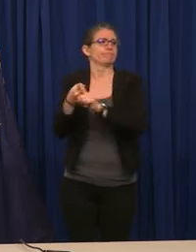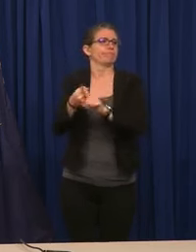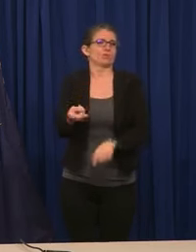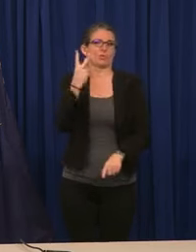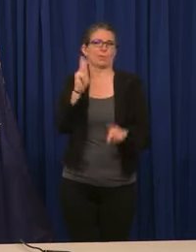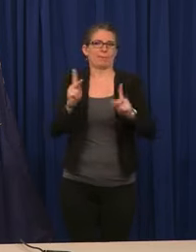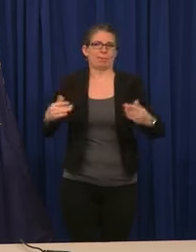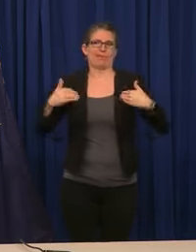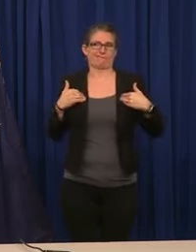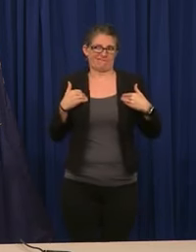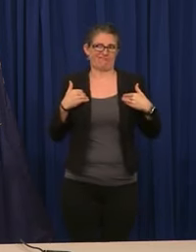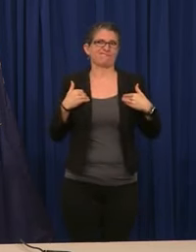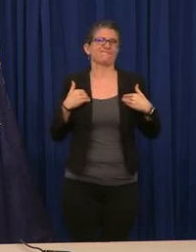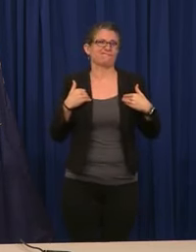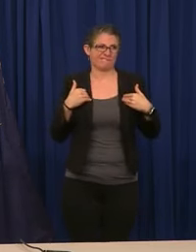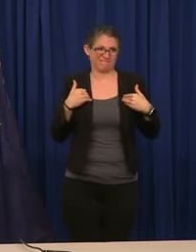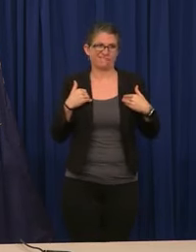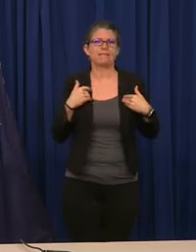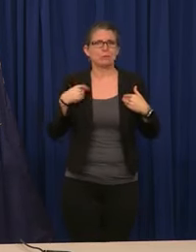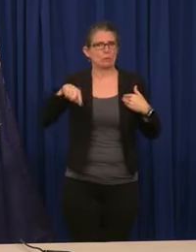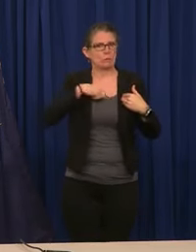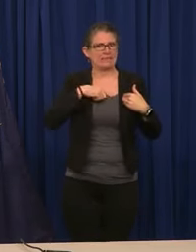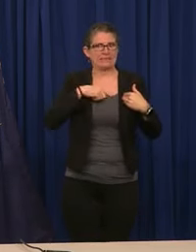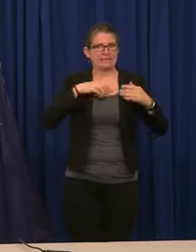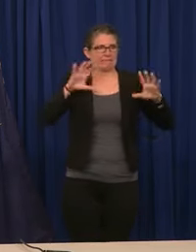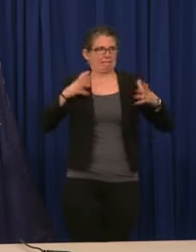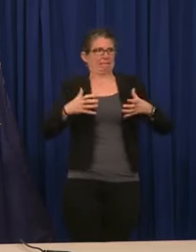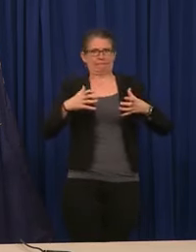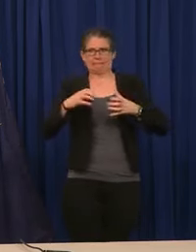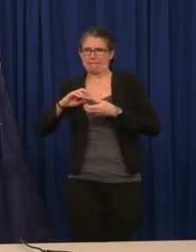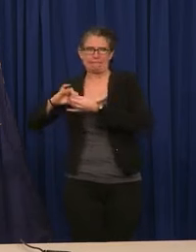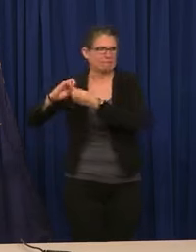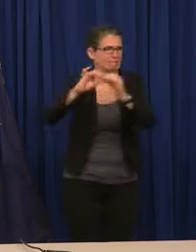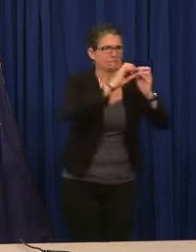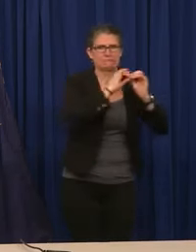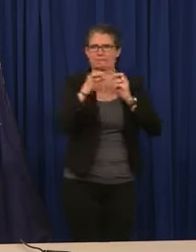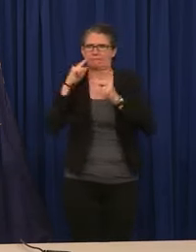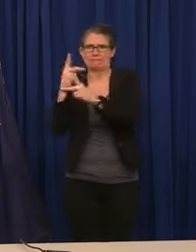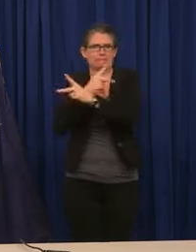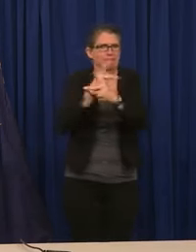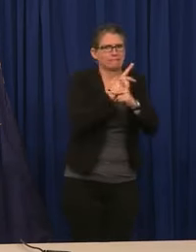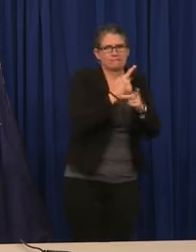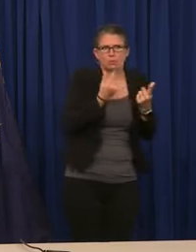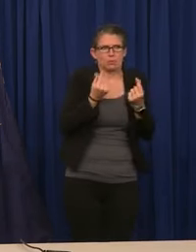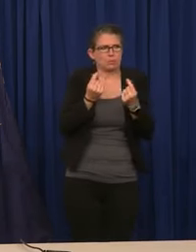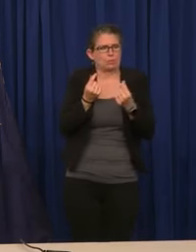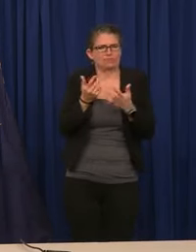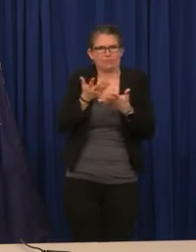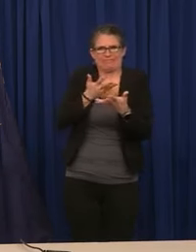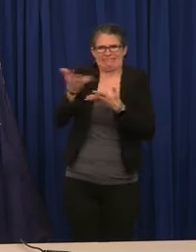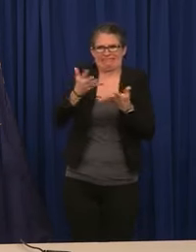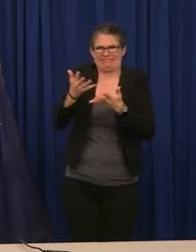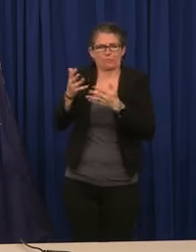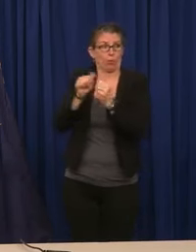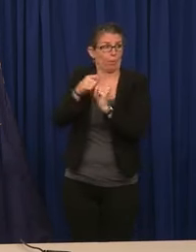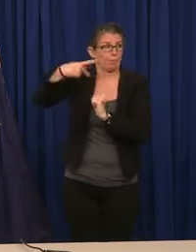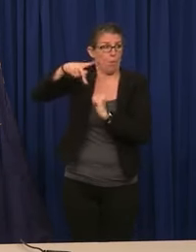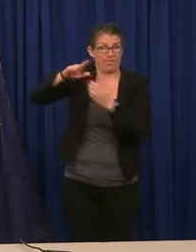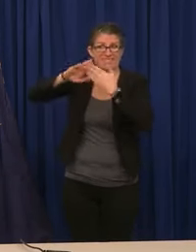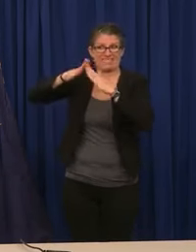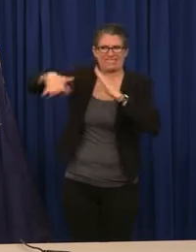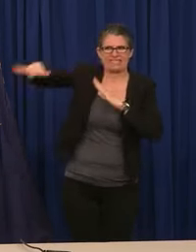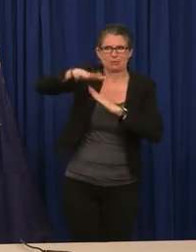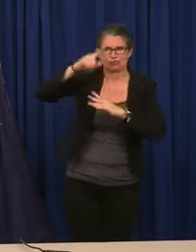epidemiologists and public health nurses continue to work with city leadership and shelter management on that situation.